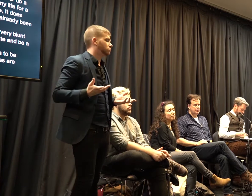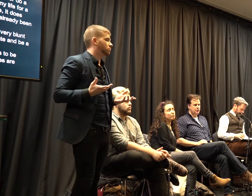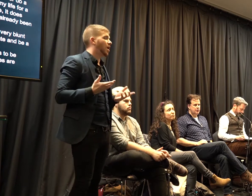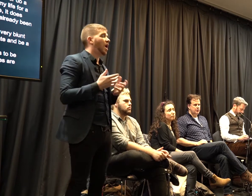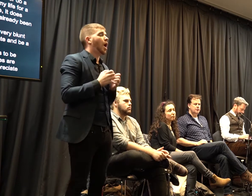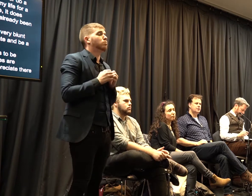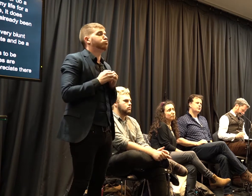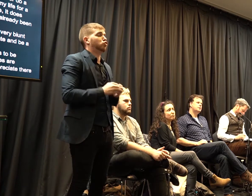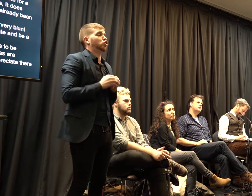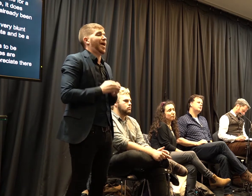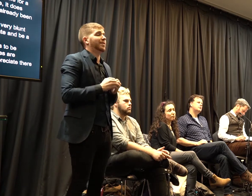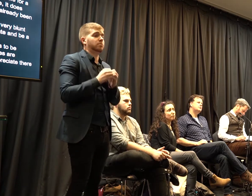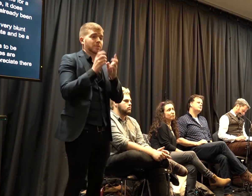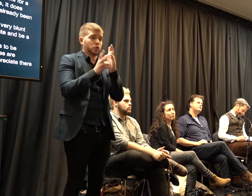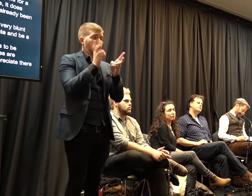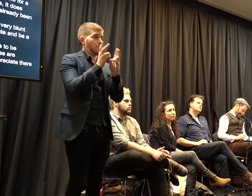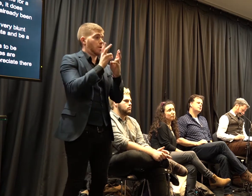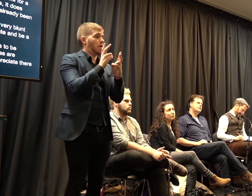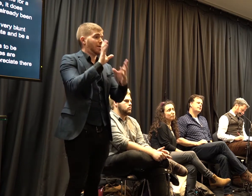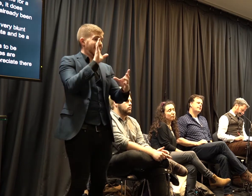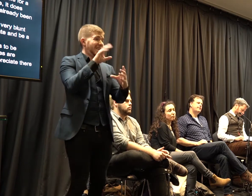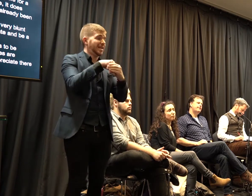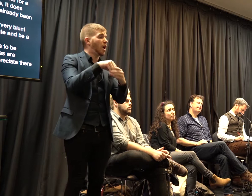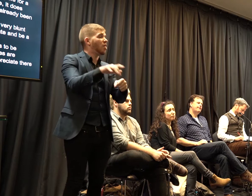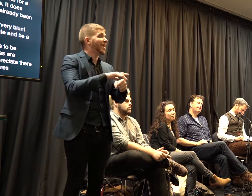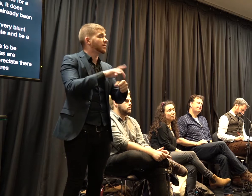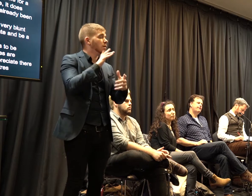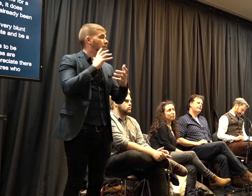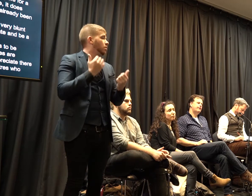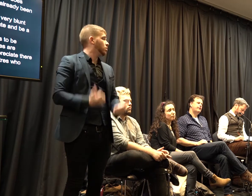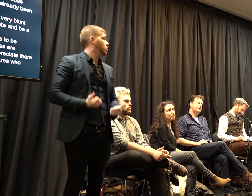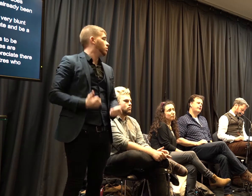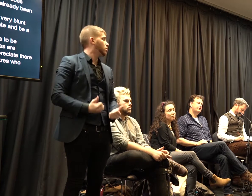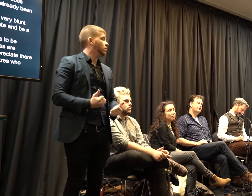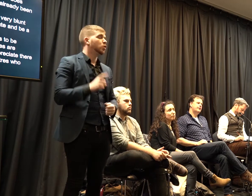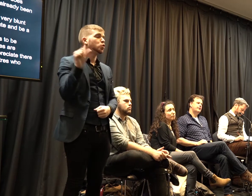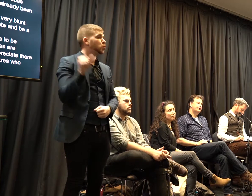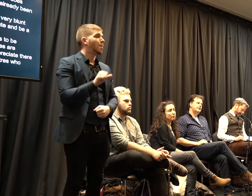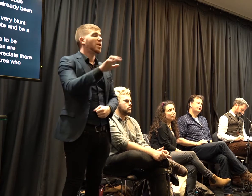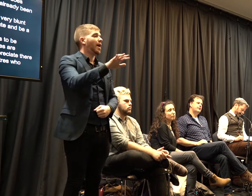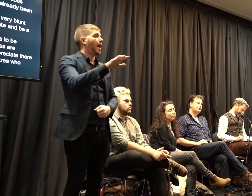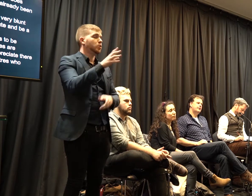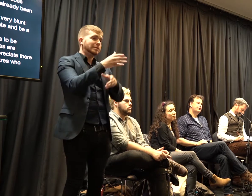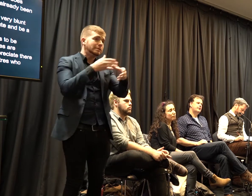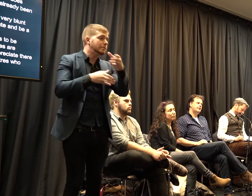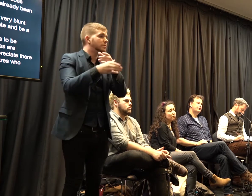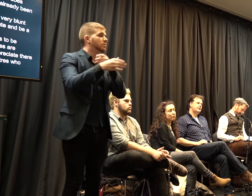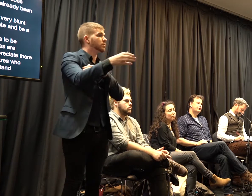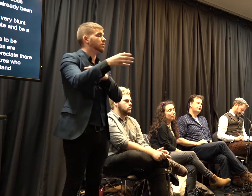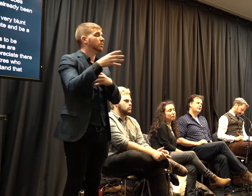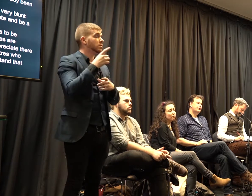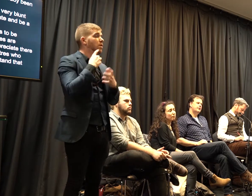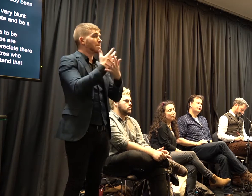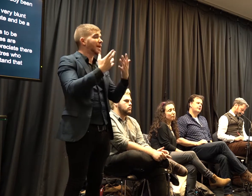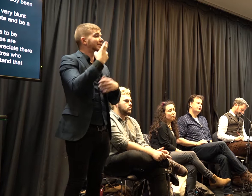are interpreters to be found working in theatres who aren't good enough to be there. I do understand that there are many deaf